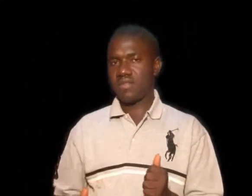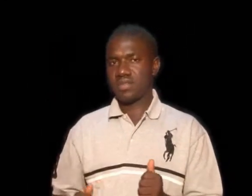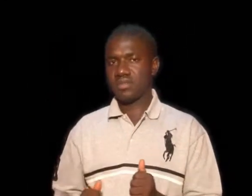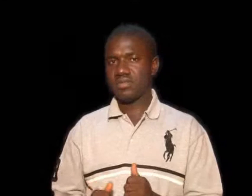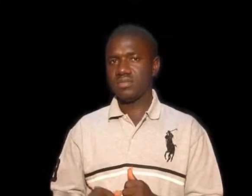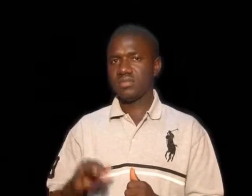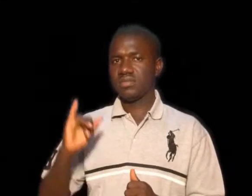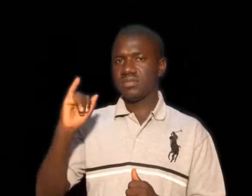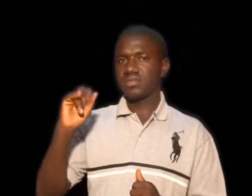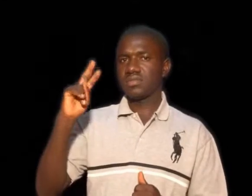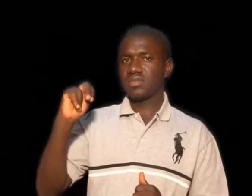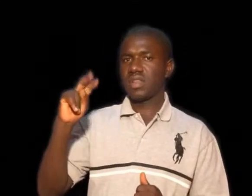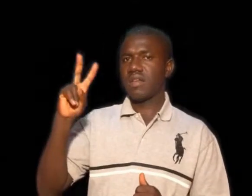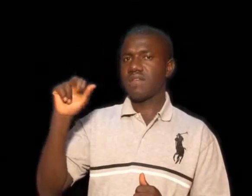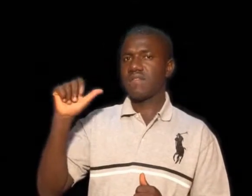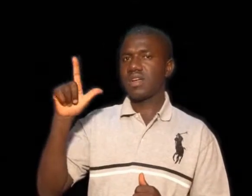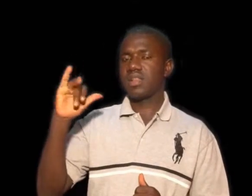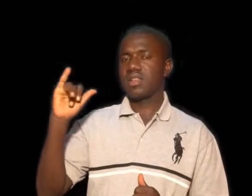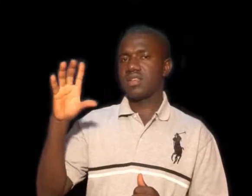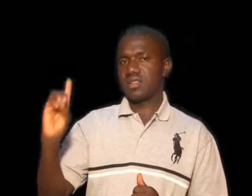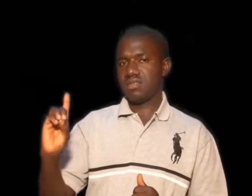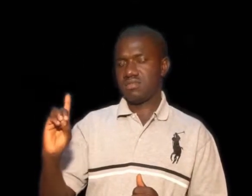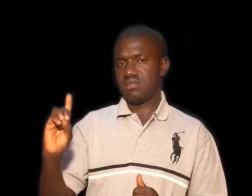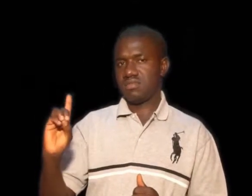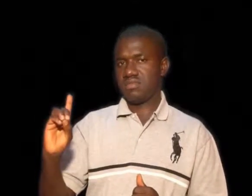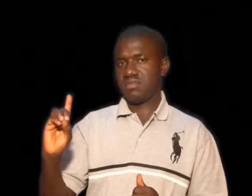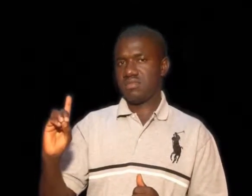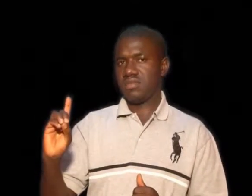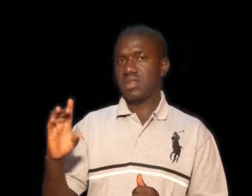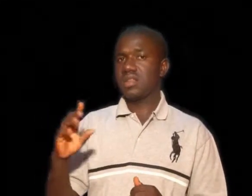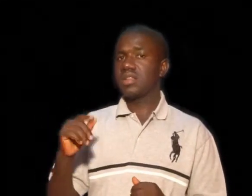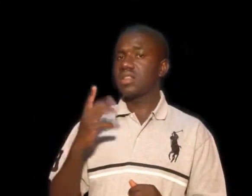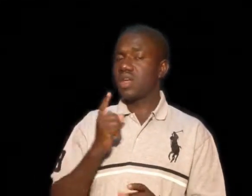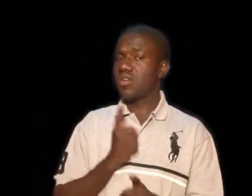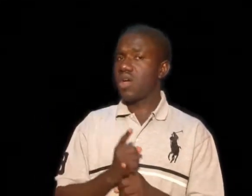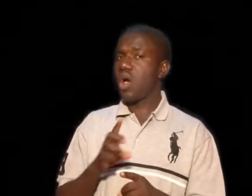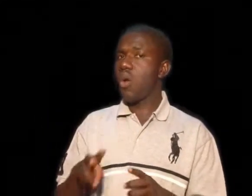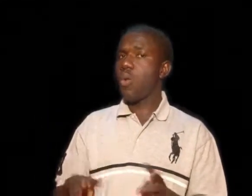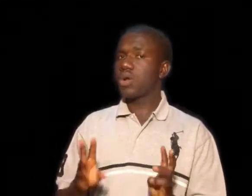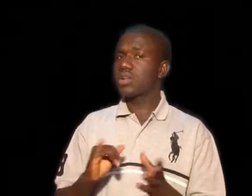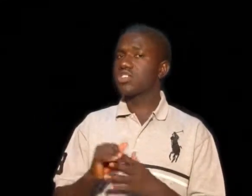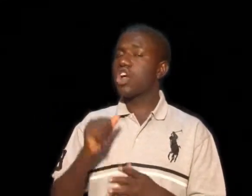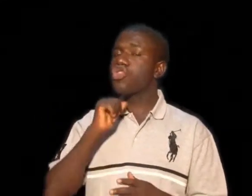Avoid. Invalid. The literal sense of the word is not valid.